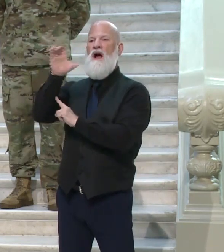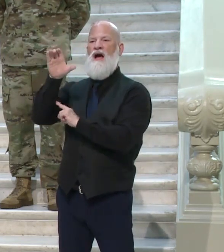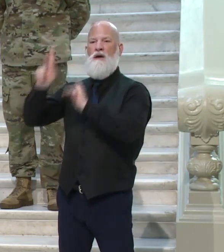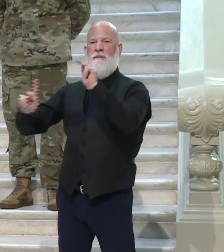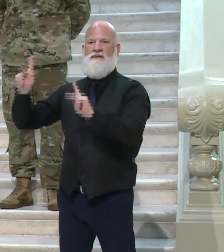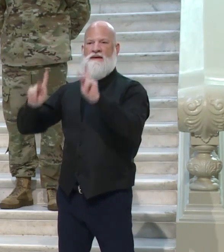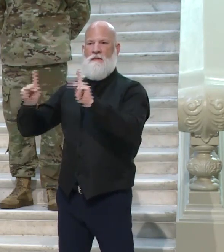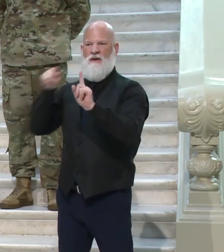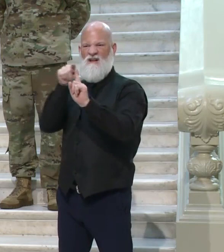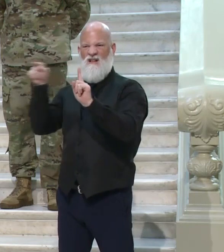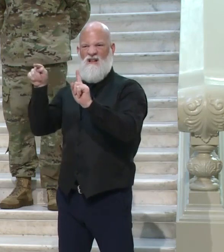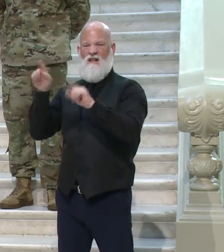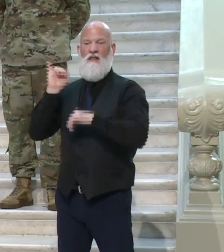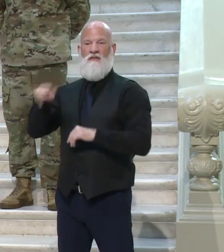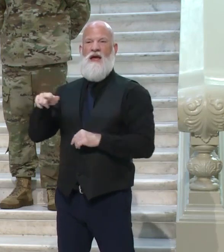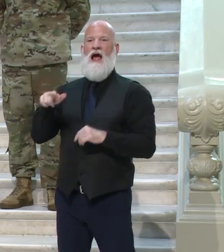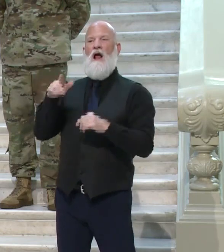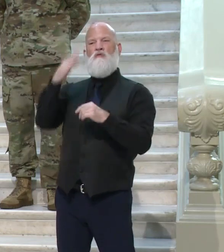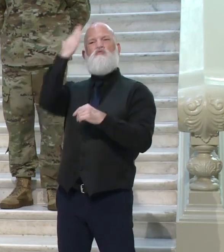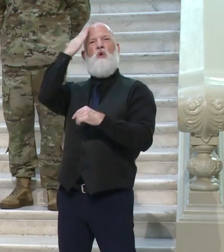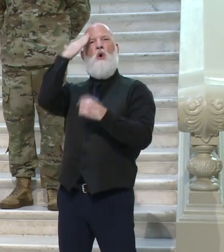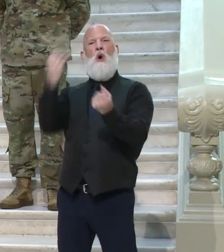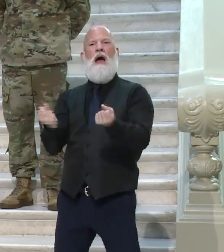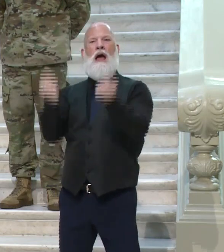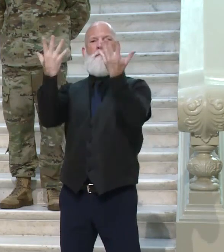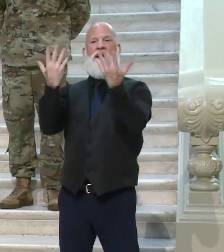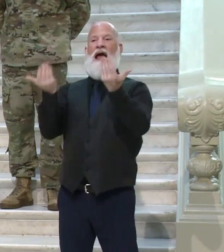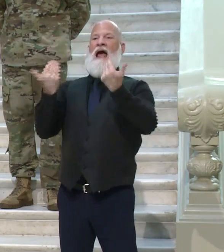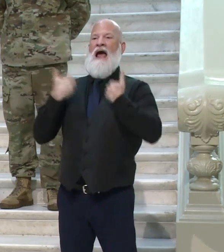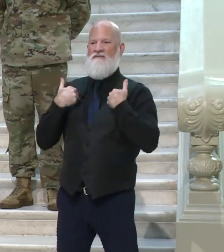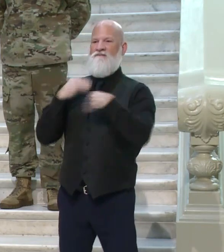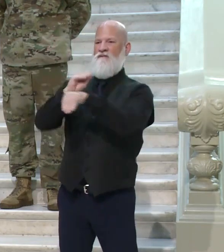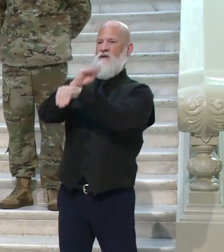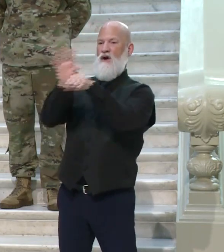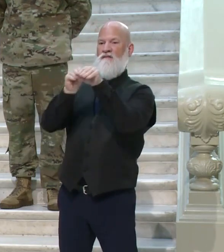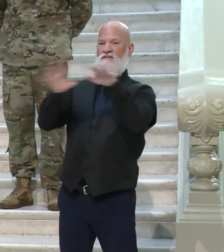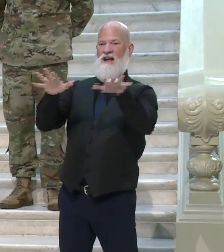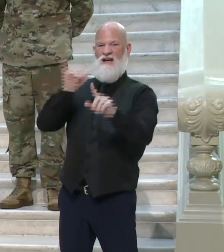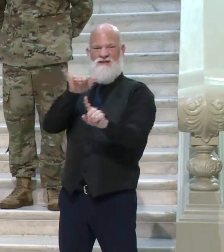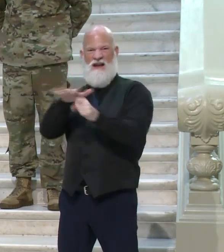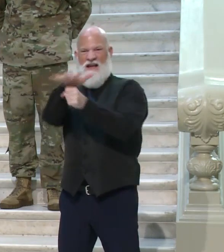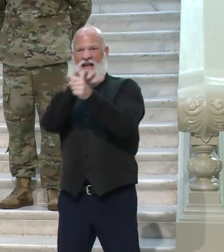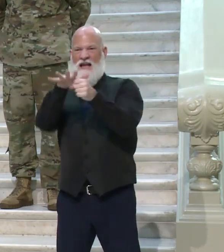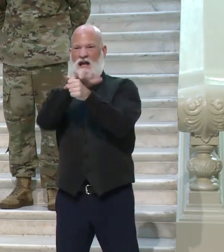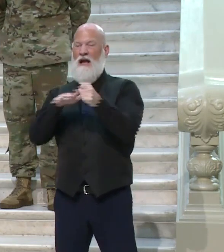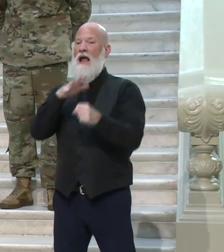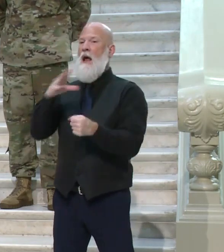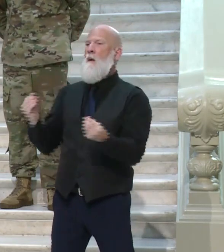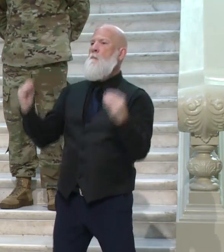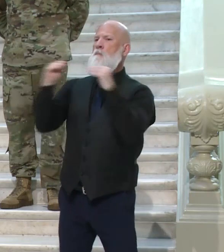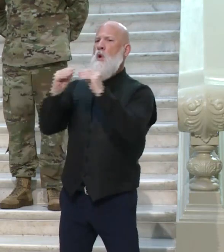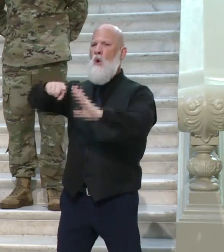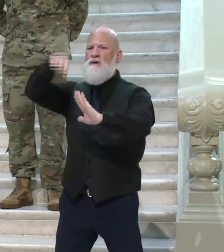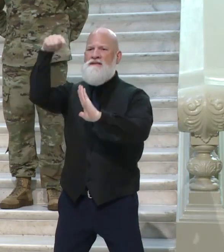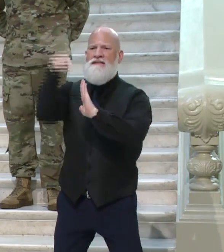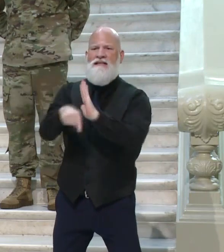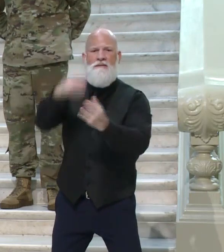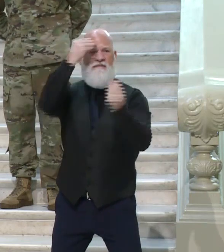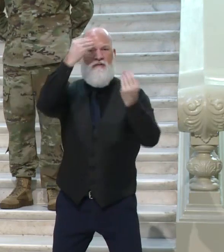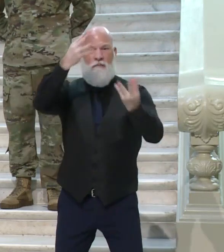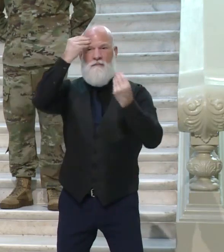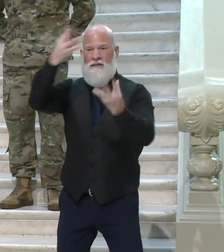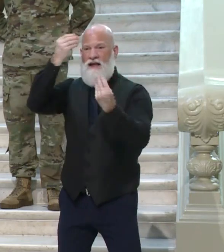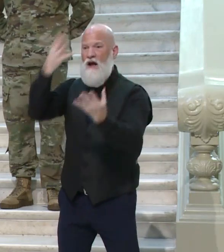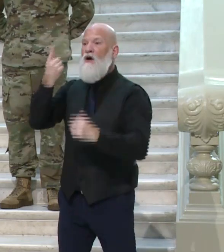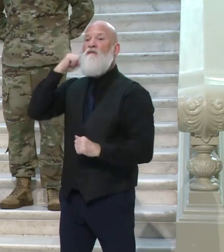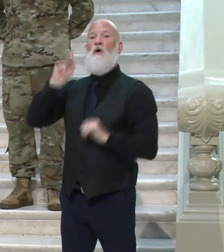statistics display demographic information for individuals who have tested positive for COVID-19. Most